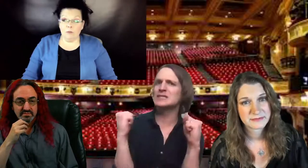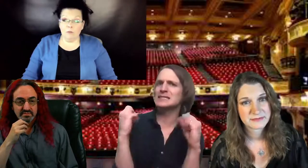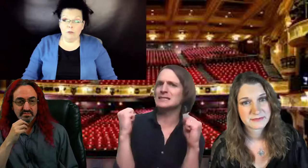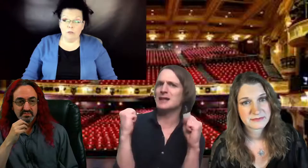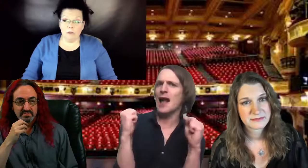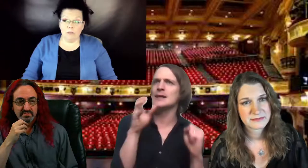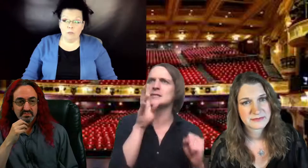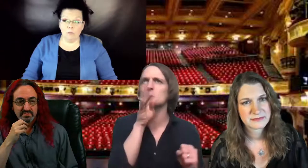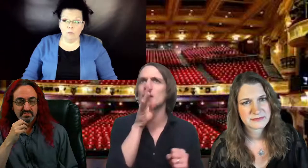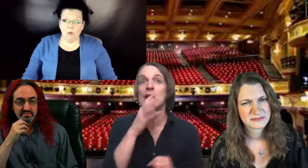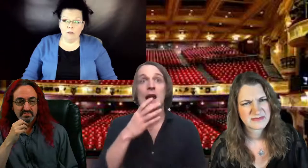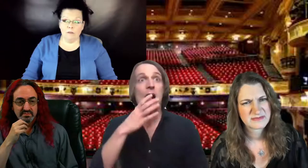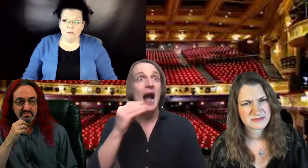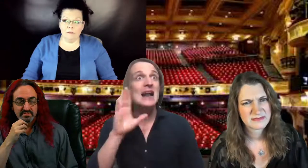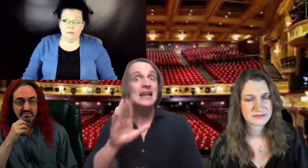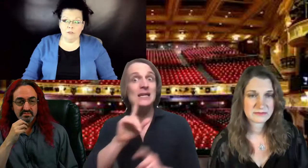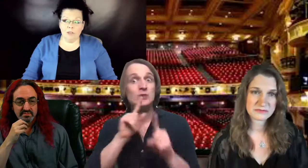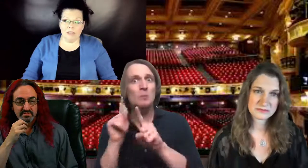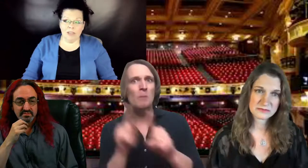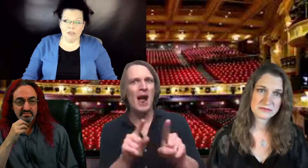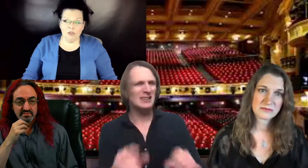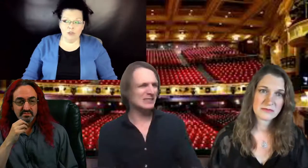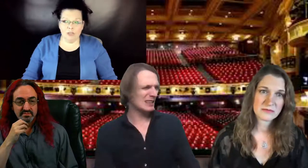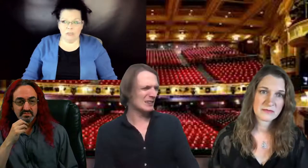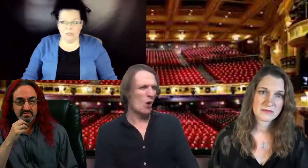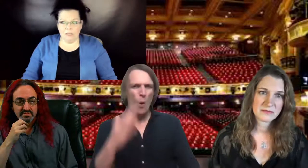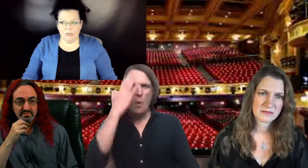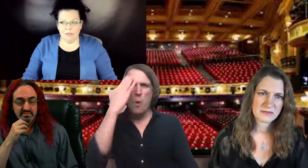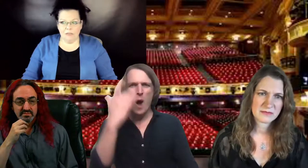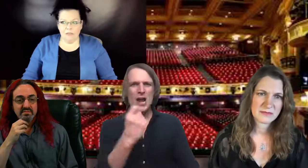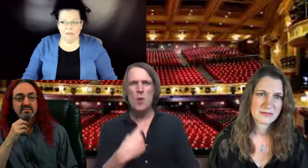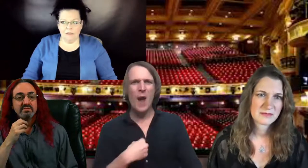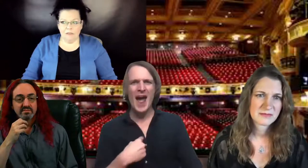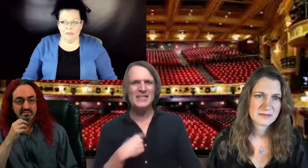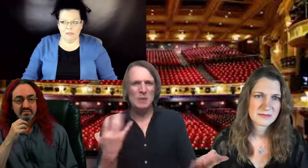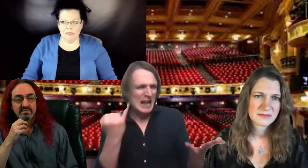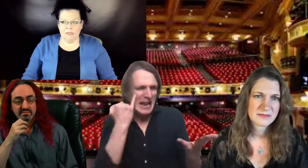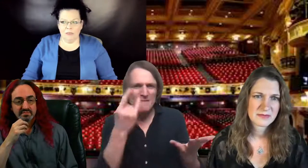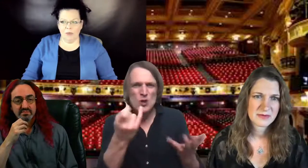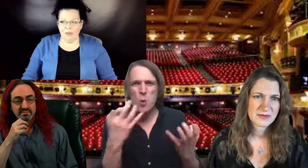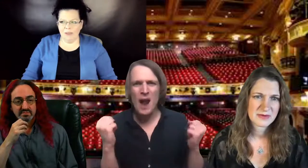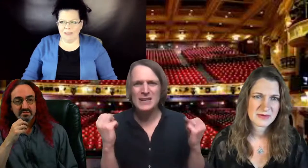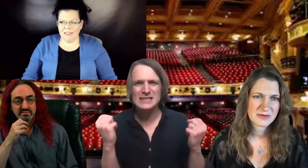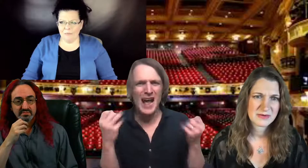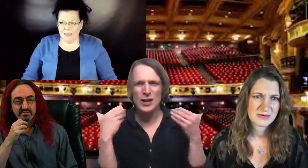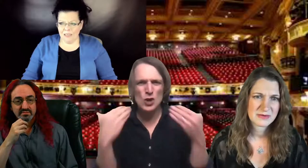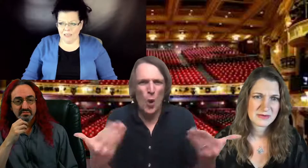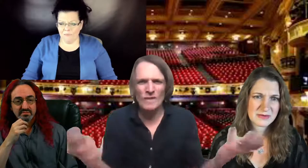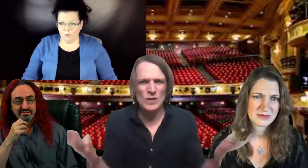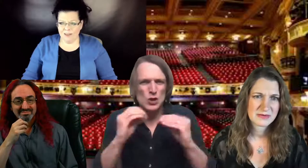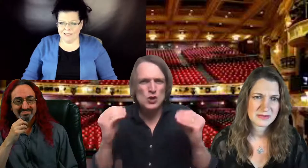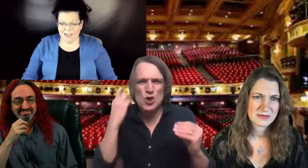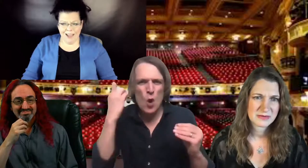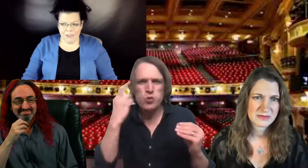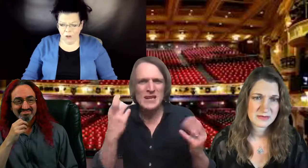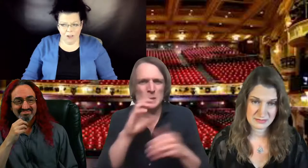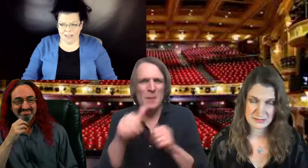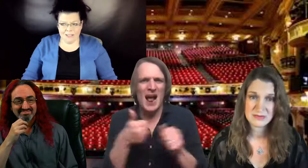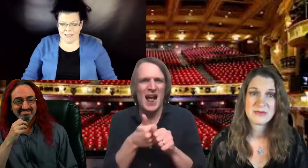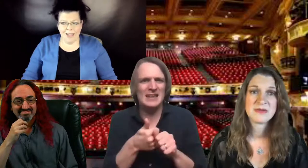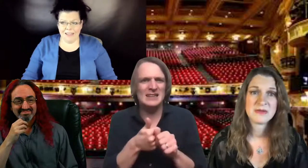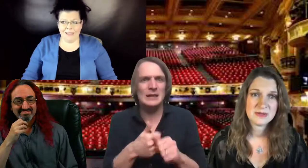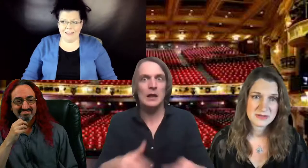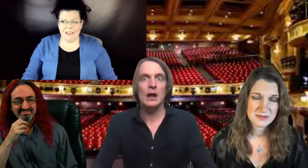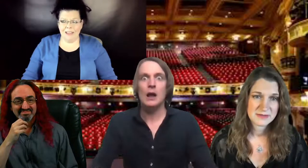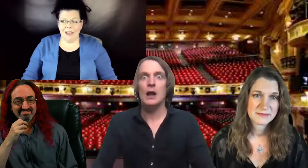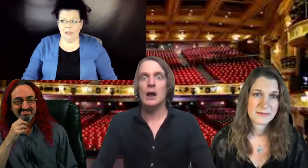So I always wondered about like, what should I sign or should I speak? And then he's like, why are you asking me? If you want to sign, go ahead